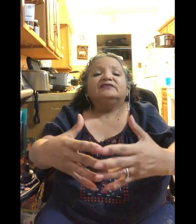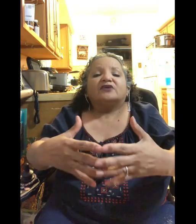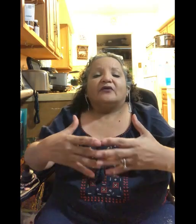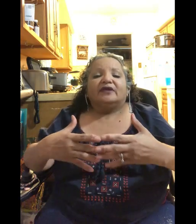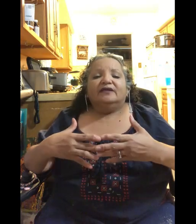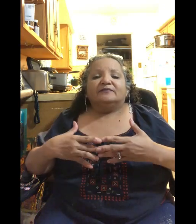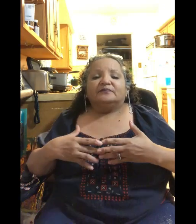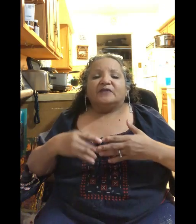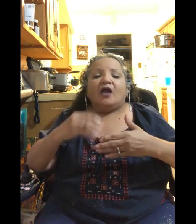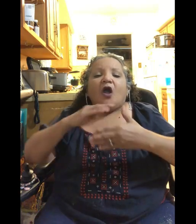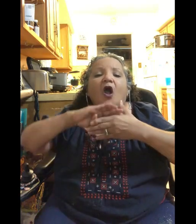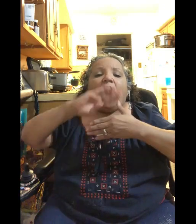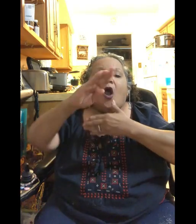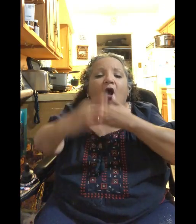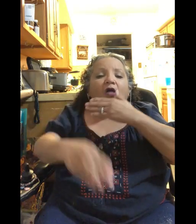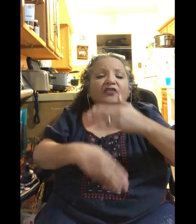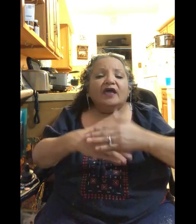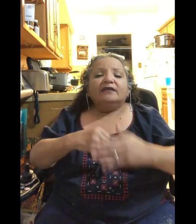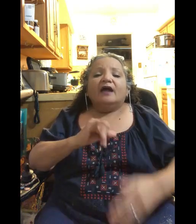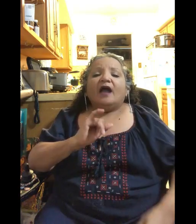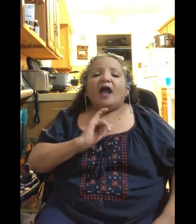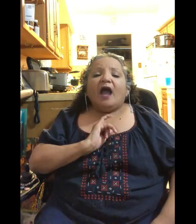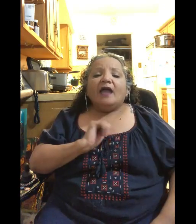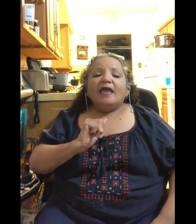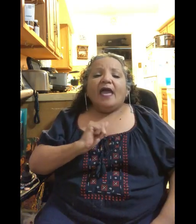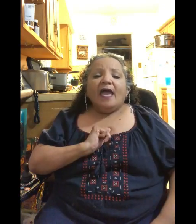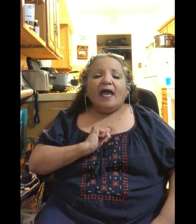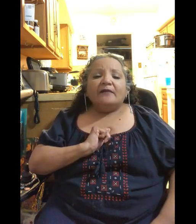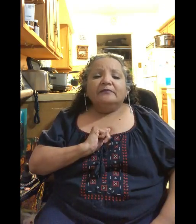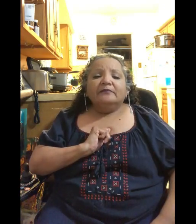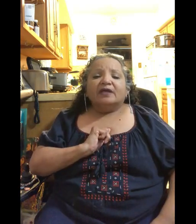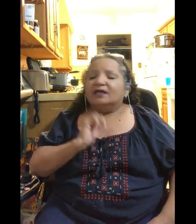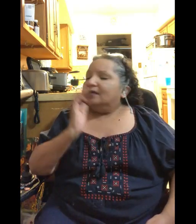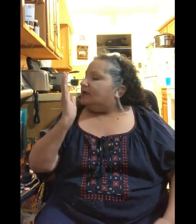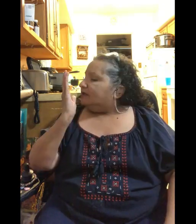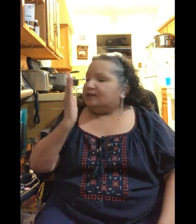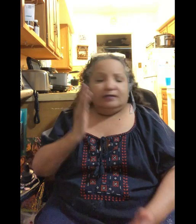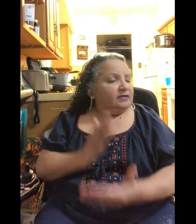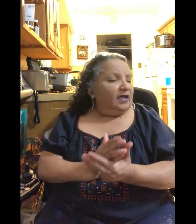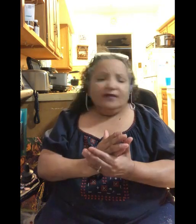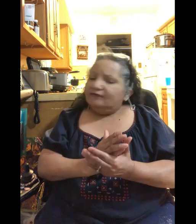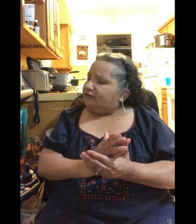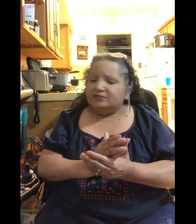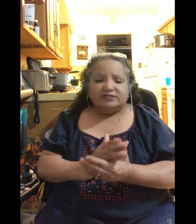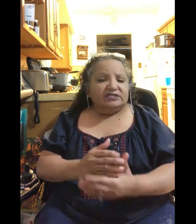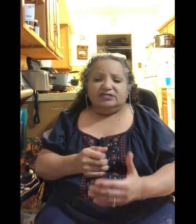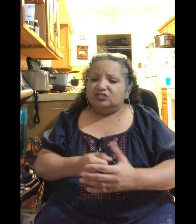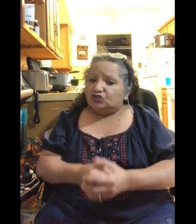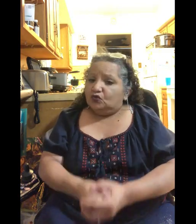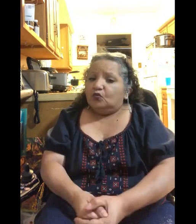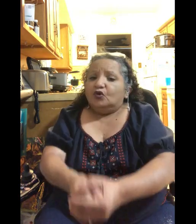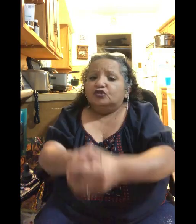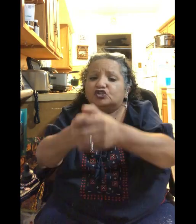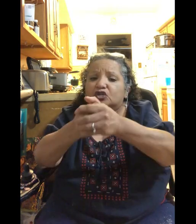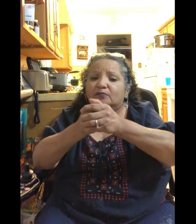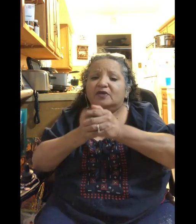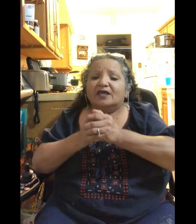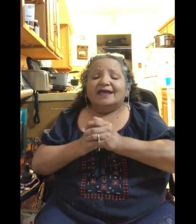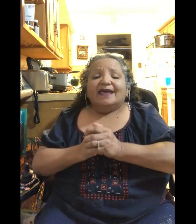breath, all that I am, never cease to worship. And